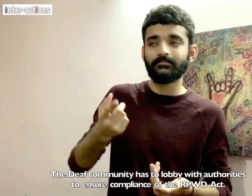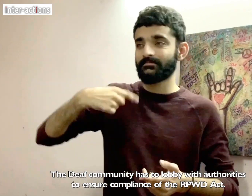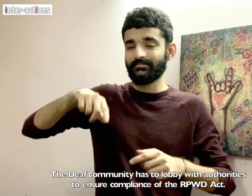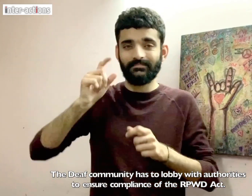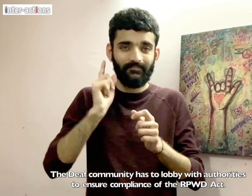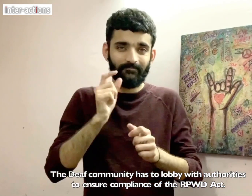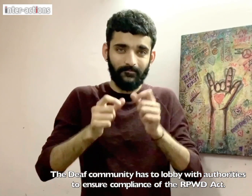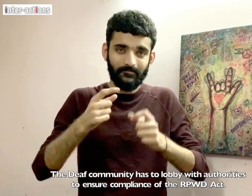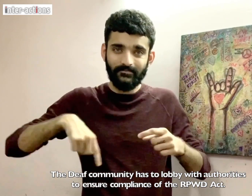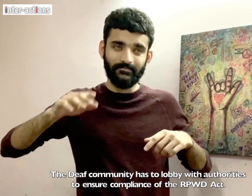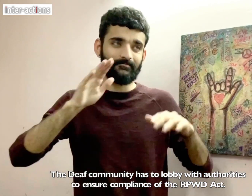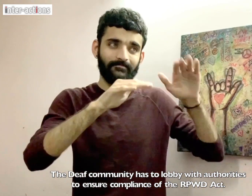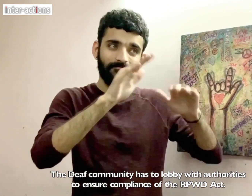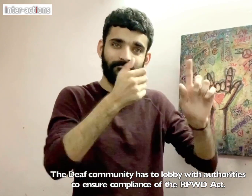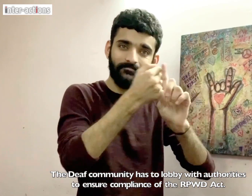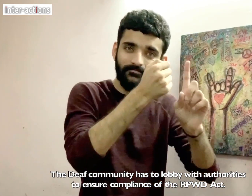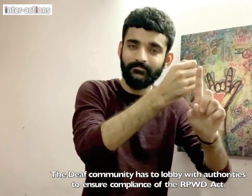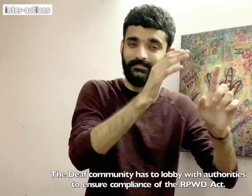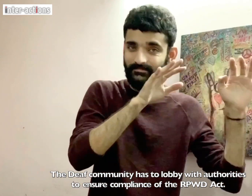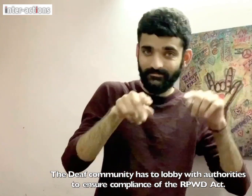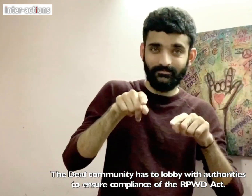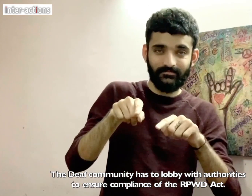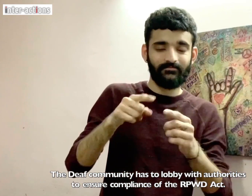with authorities to ensure compliance of the RPWD Act.